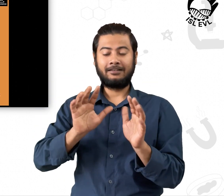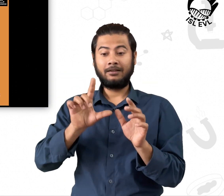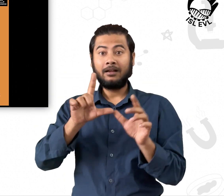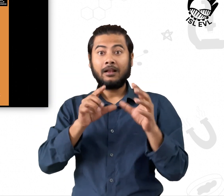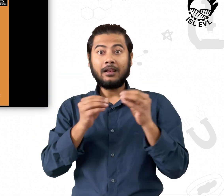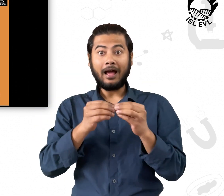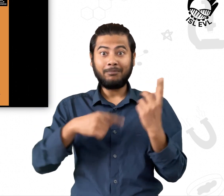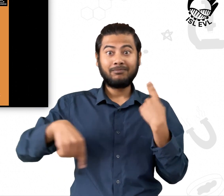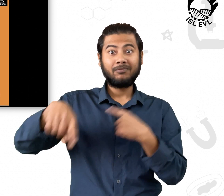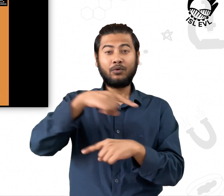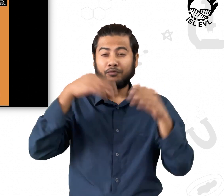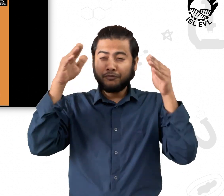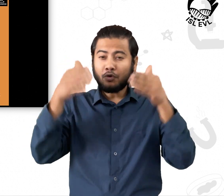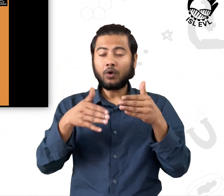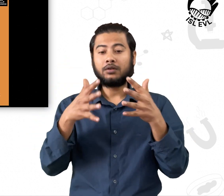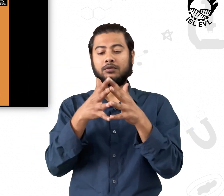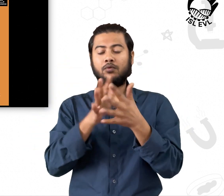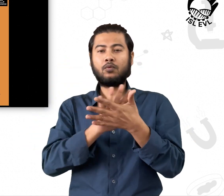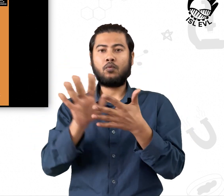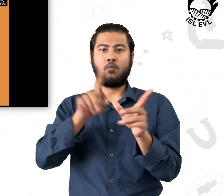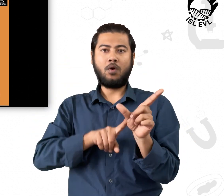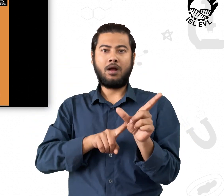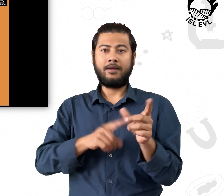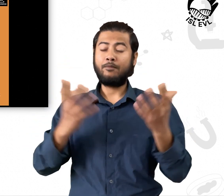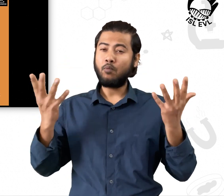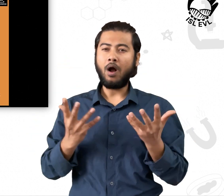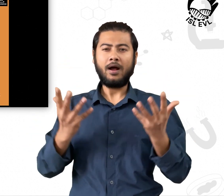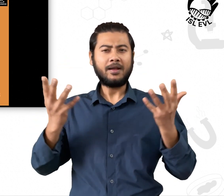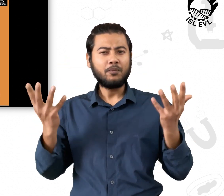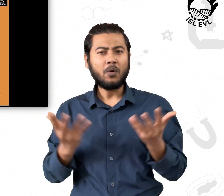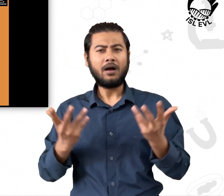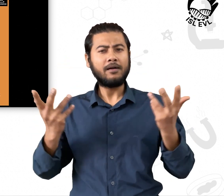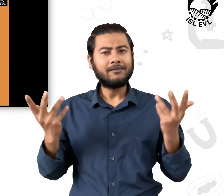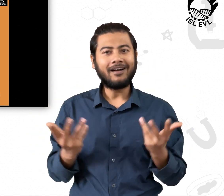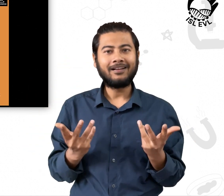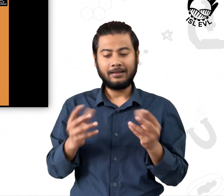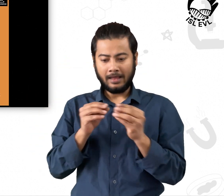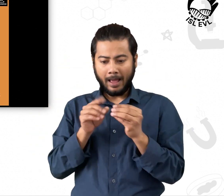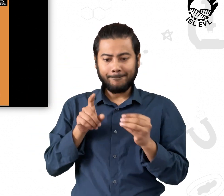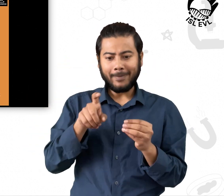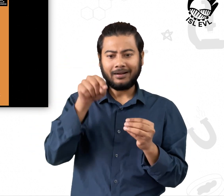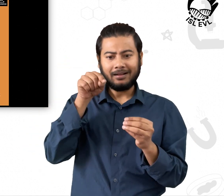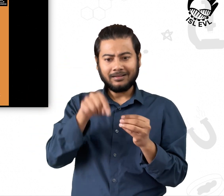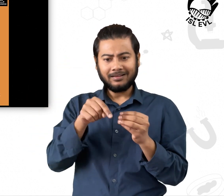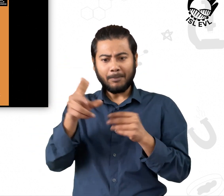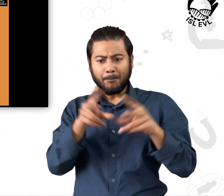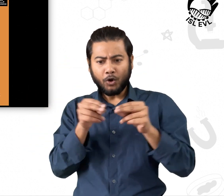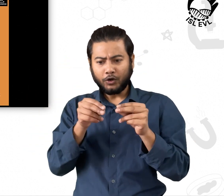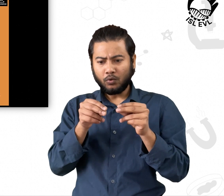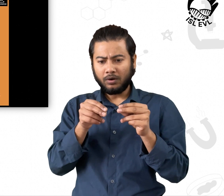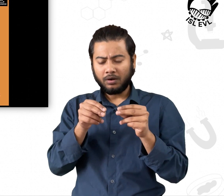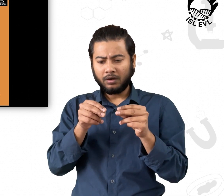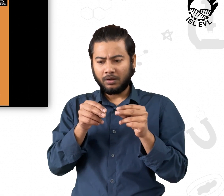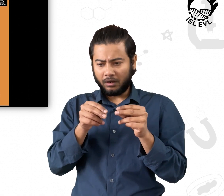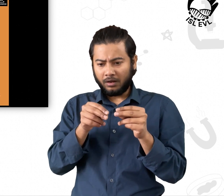tube. Though we are interested in questions of why, but that why has a mechanism underneath it, right? So